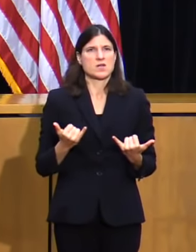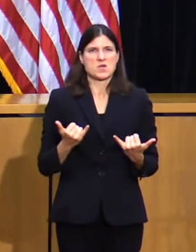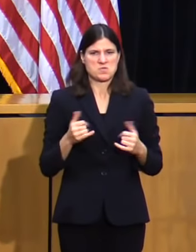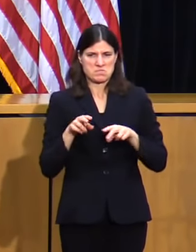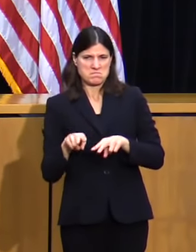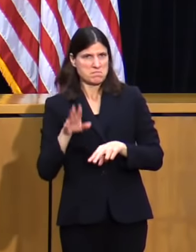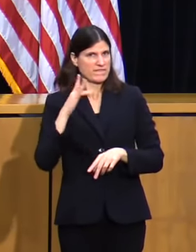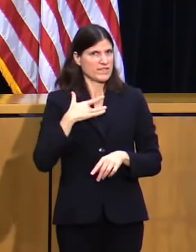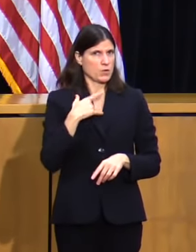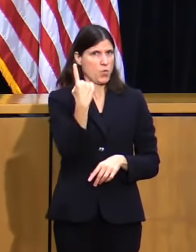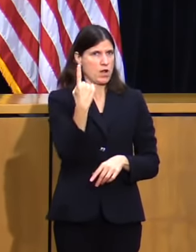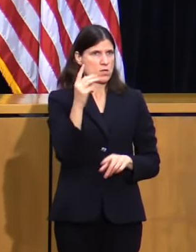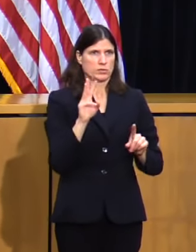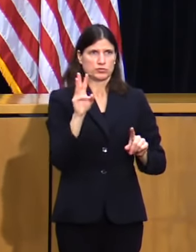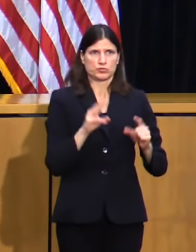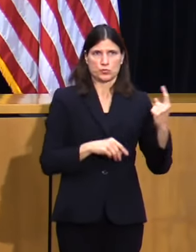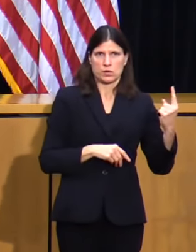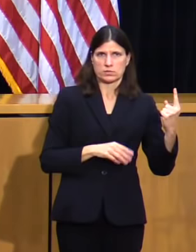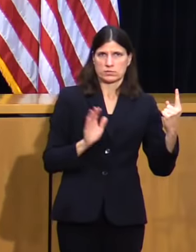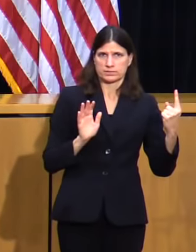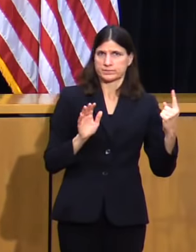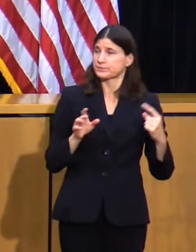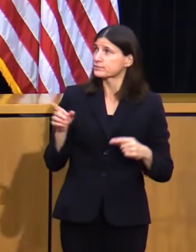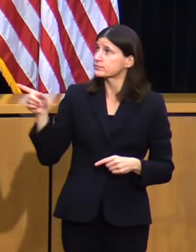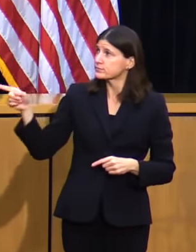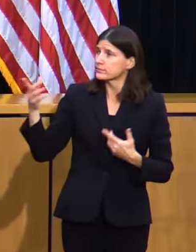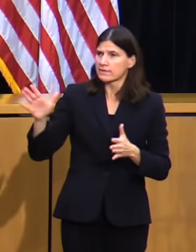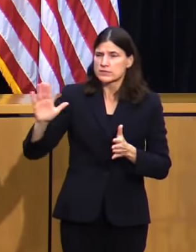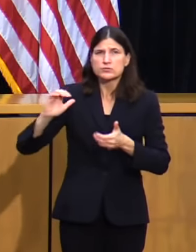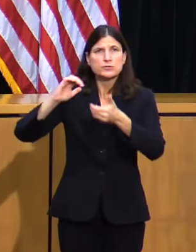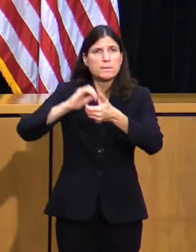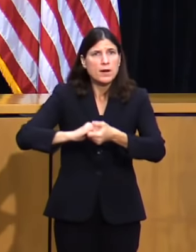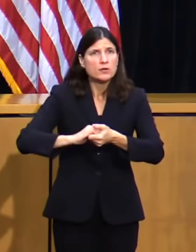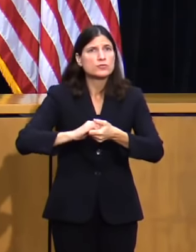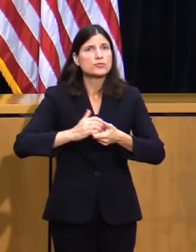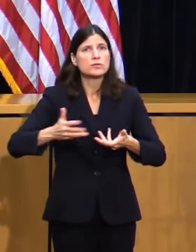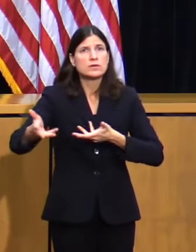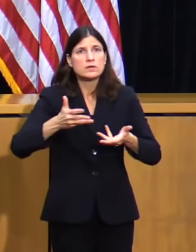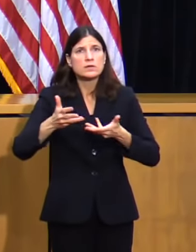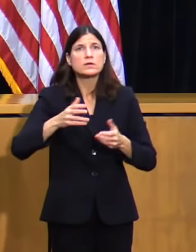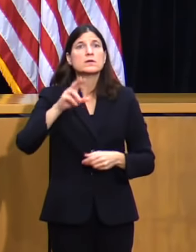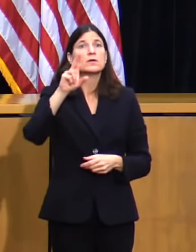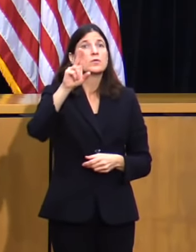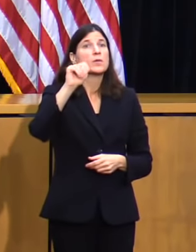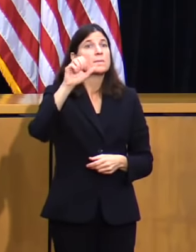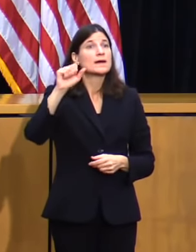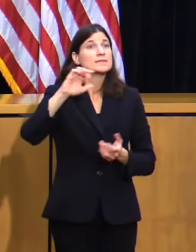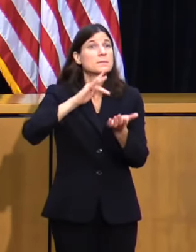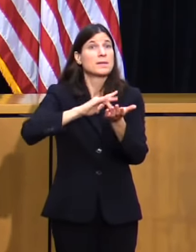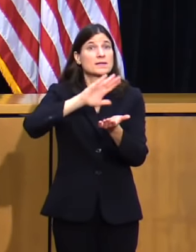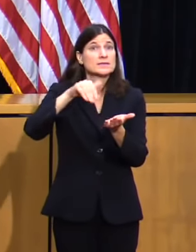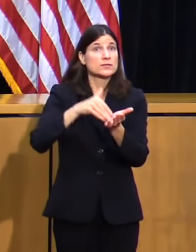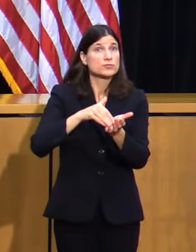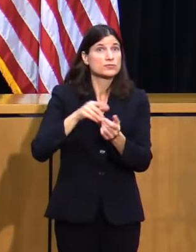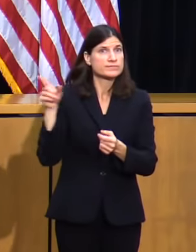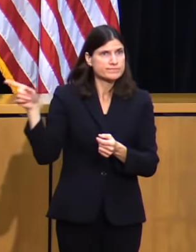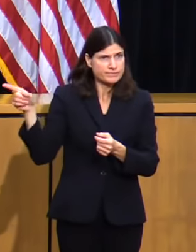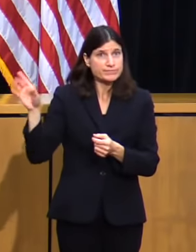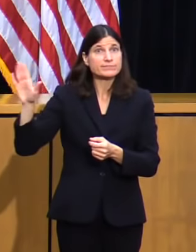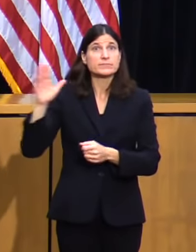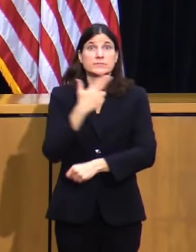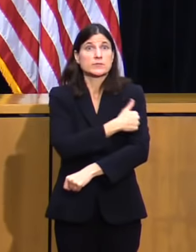want to come down and see that, this is through our partner at UMass Medical School, is conducting studies on those. So we believe